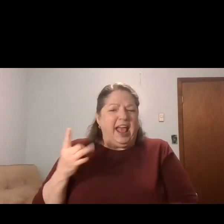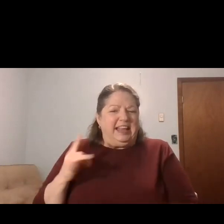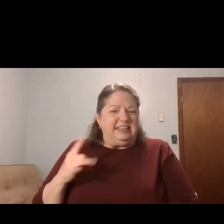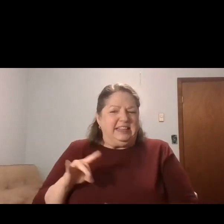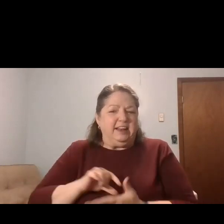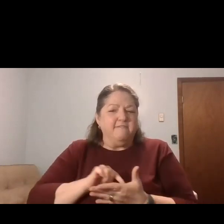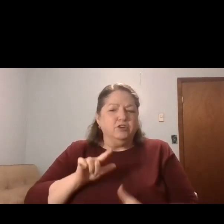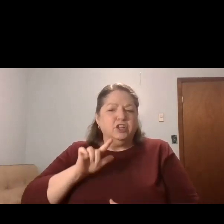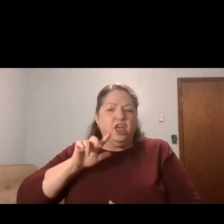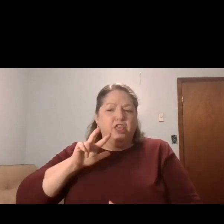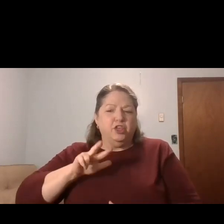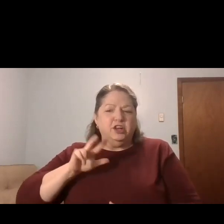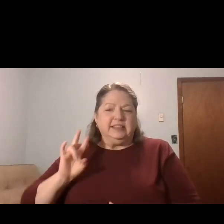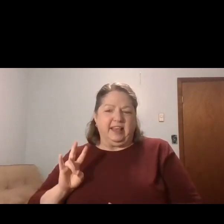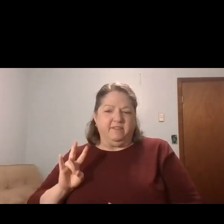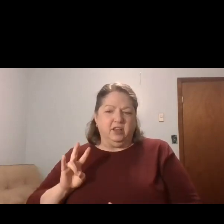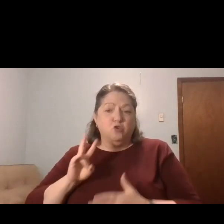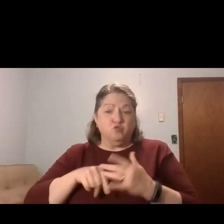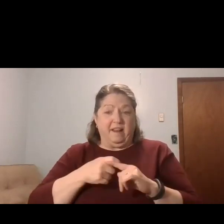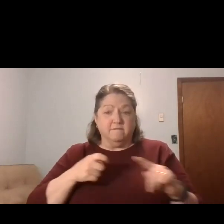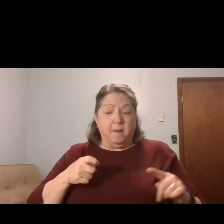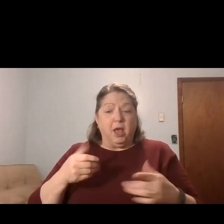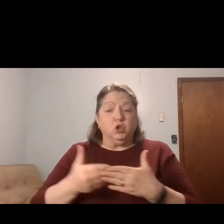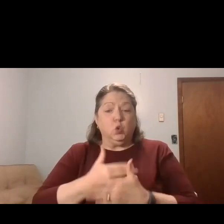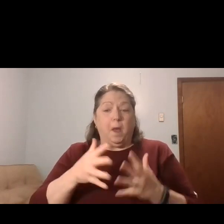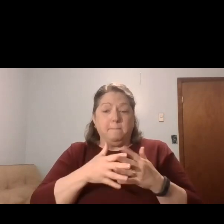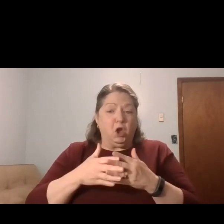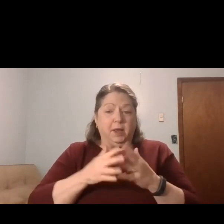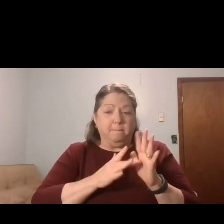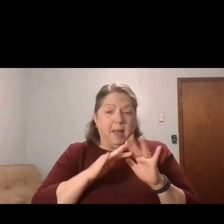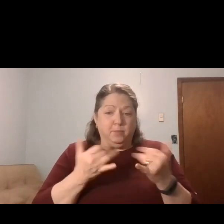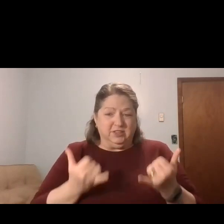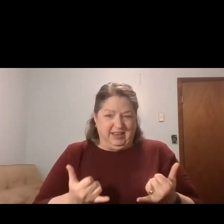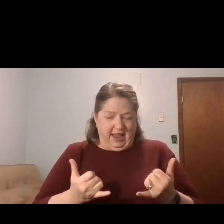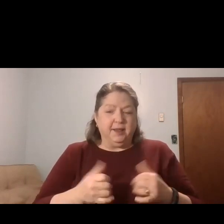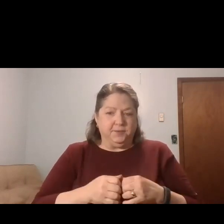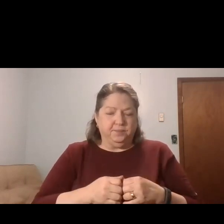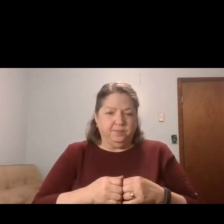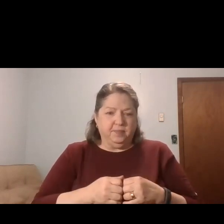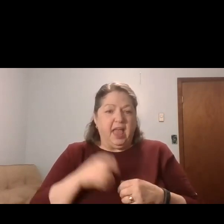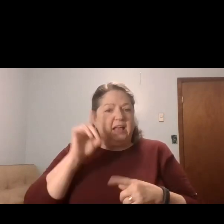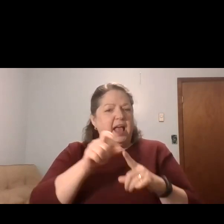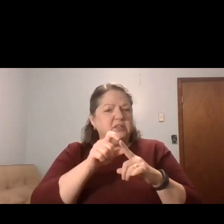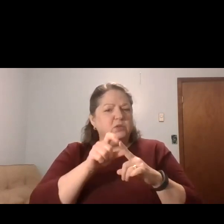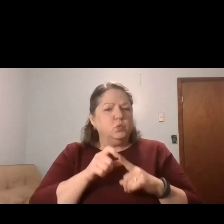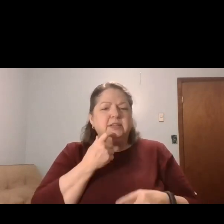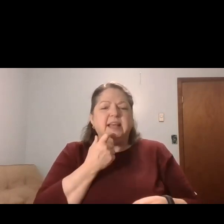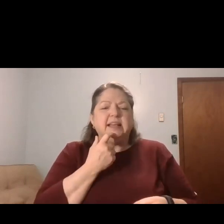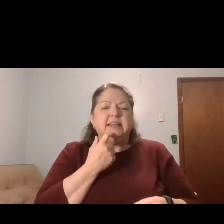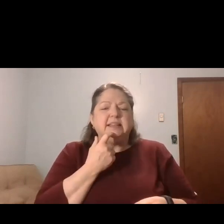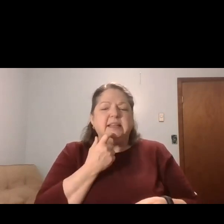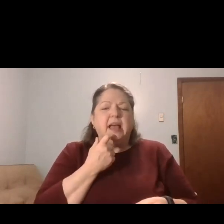the NASB Bible today. John 18, verse 37. And the word of God today, it's involving